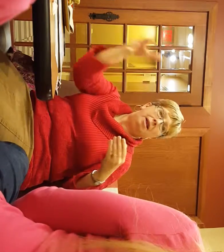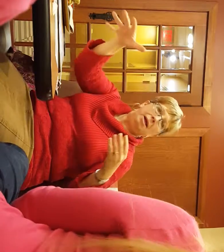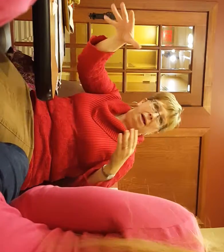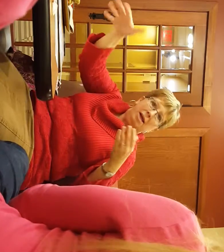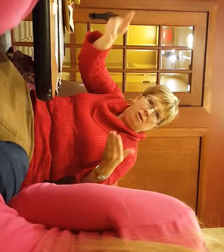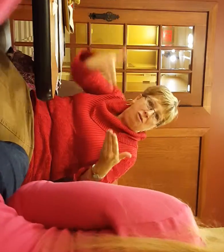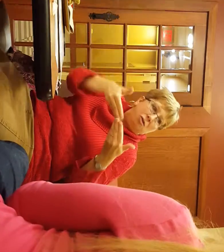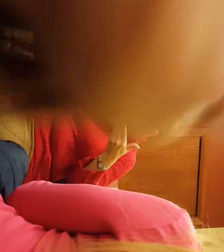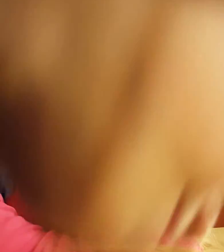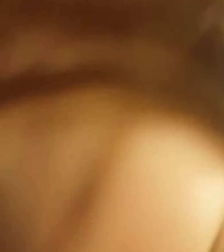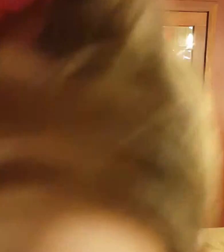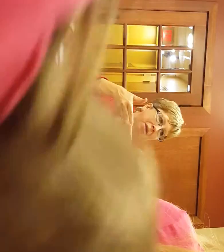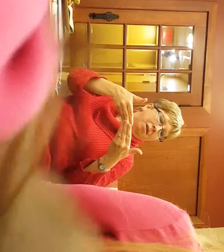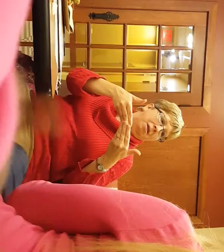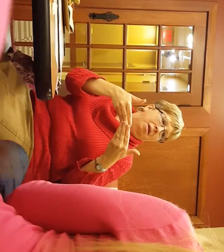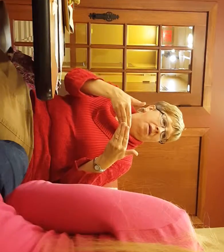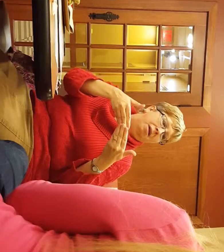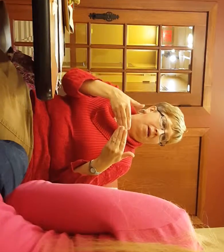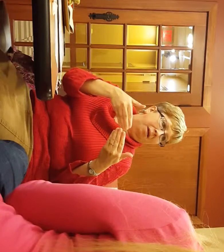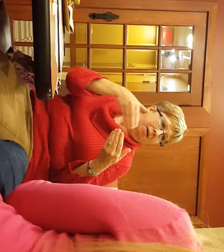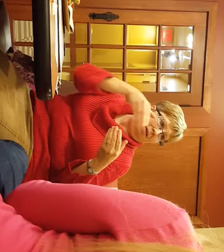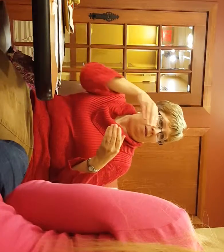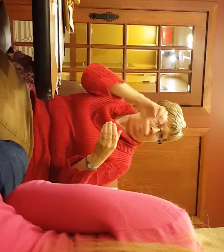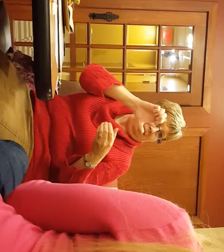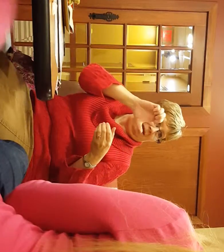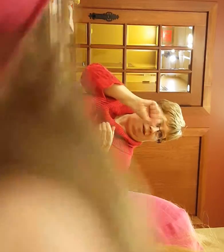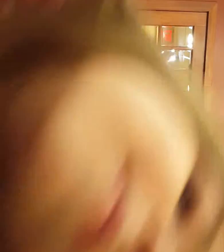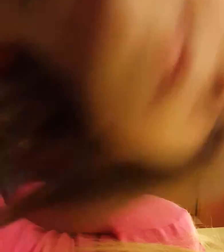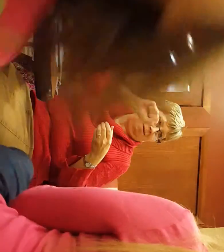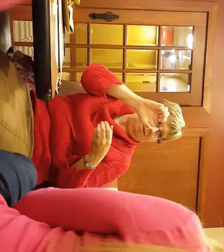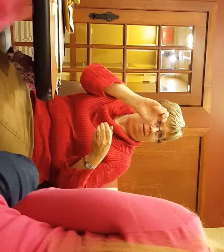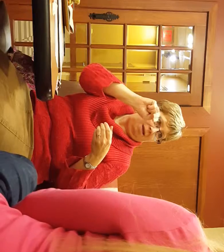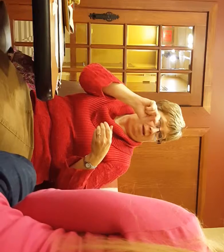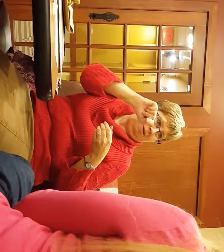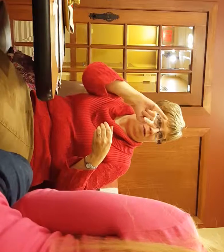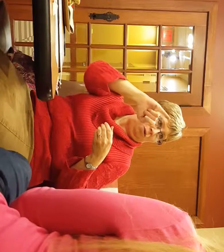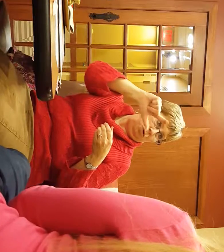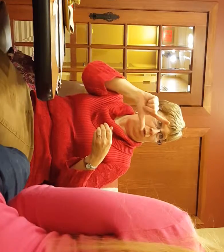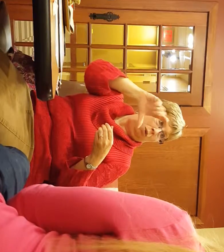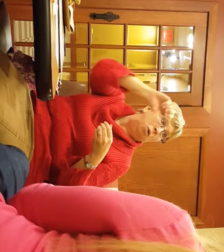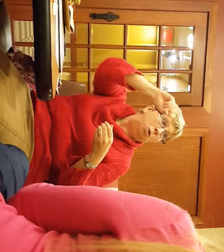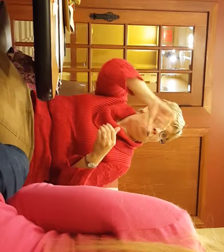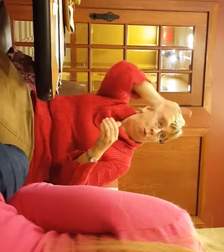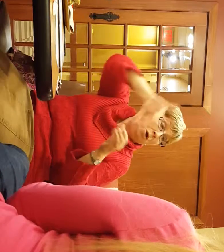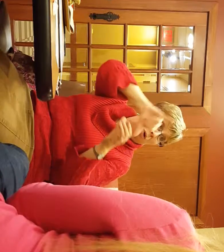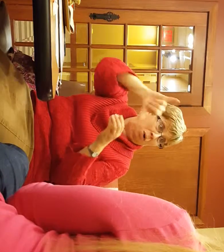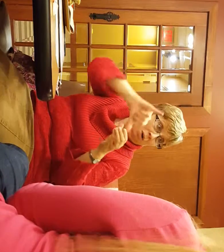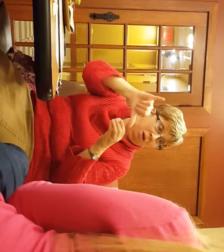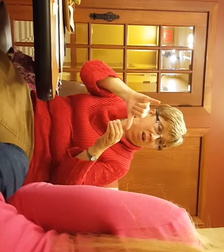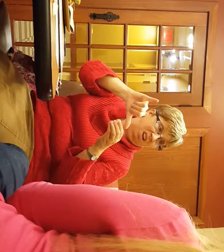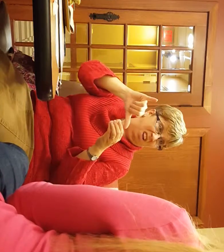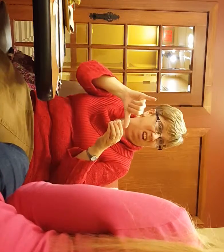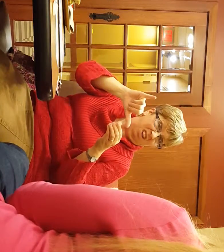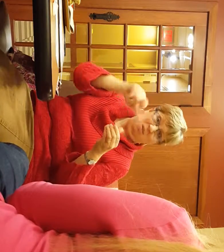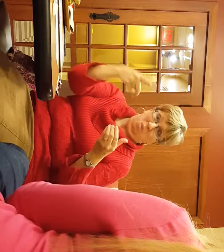through the health food store. But frankly, we got them for free. So I wasn't buying any living oils. You guys know, I mean, if you've ever